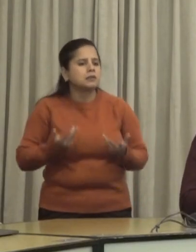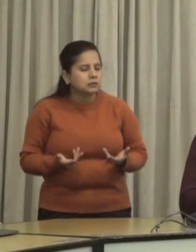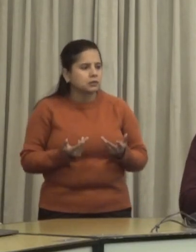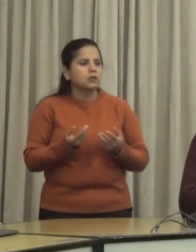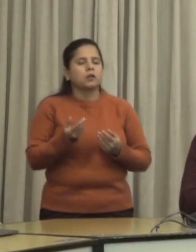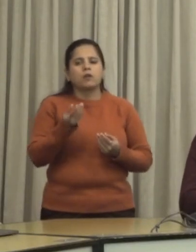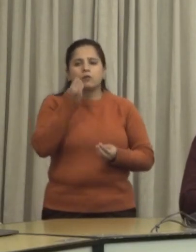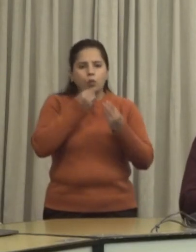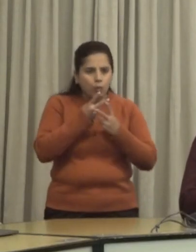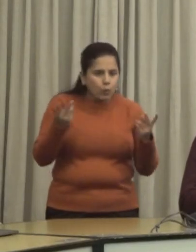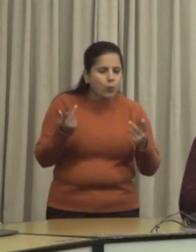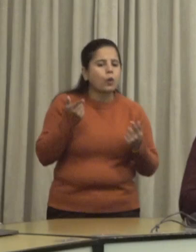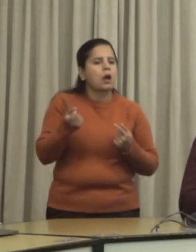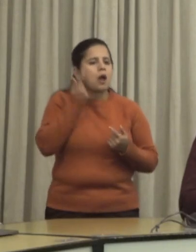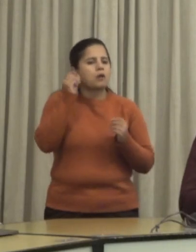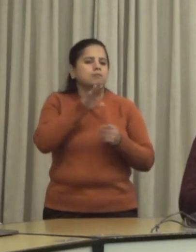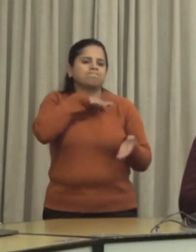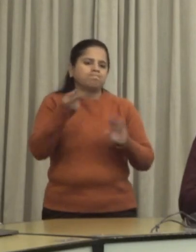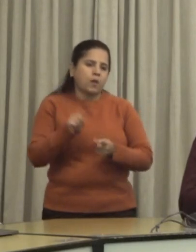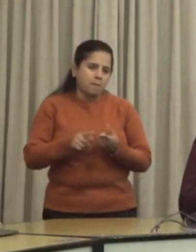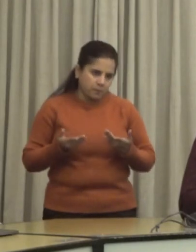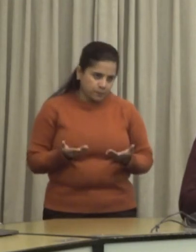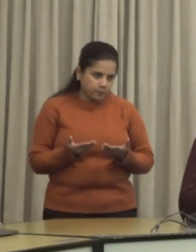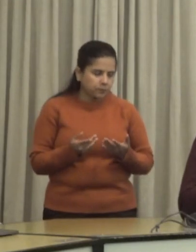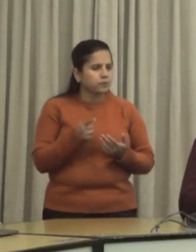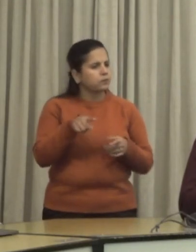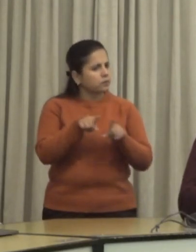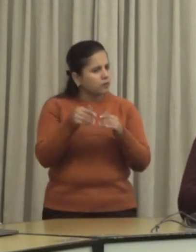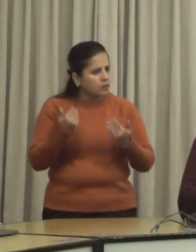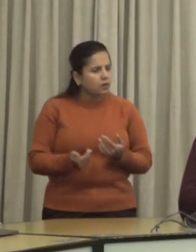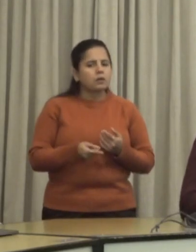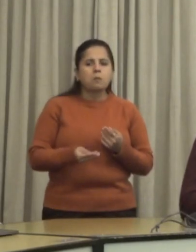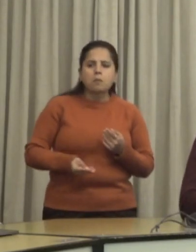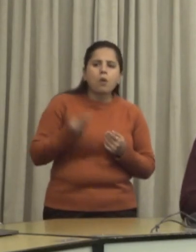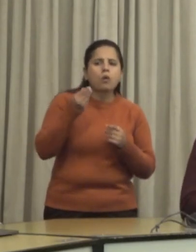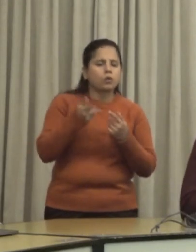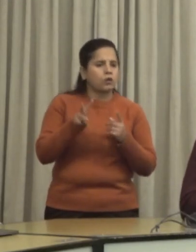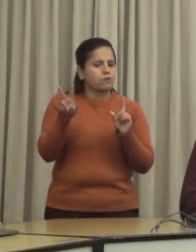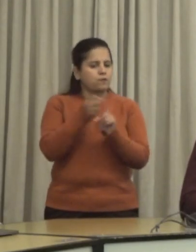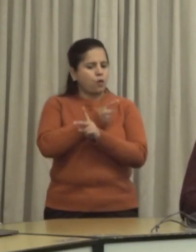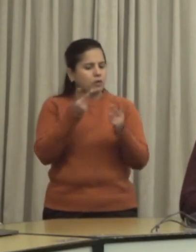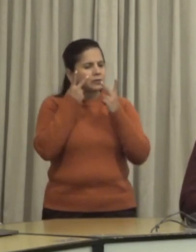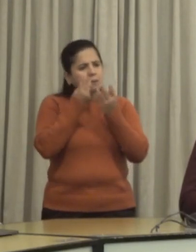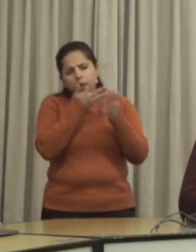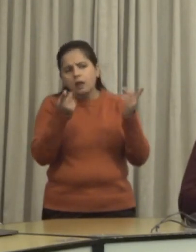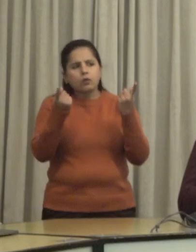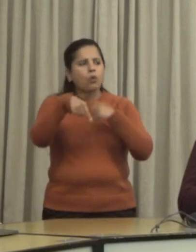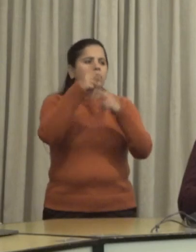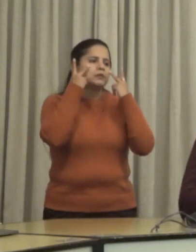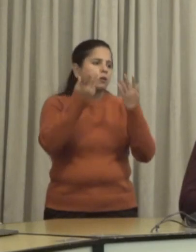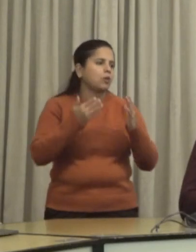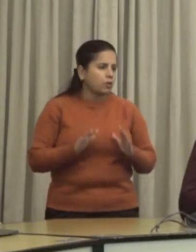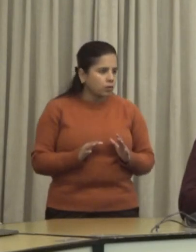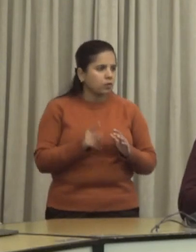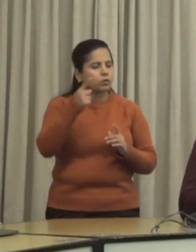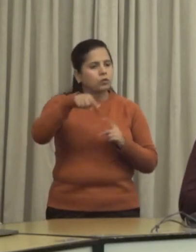food. It's apathy, which causes death. And it's similar now. This is the worst kind of violence we can inflict on anybody. You